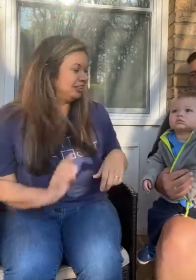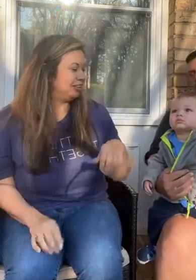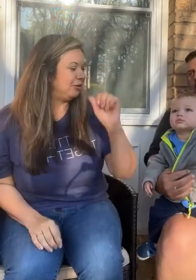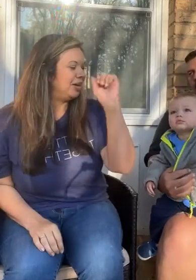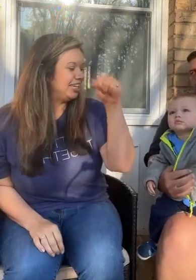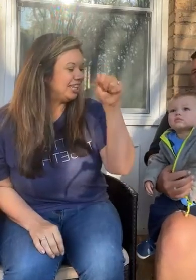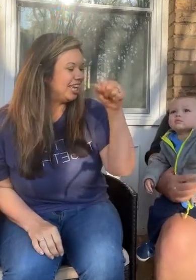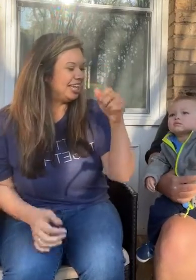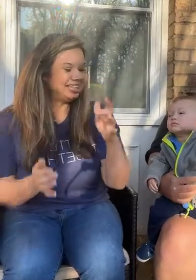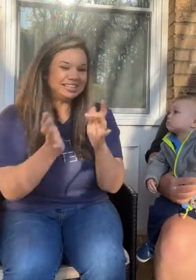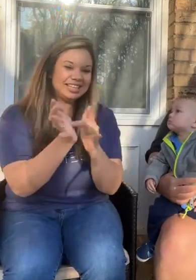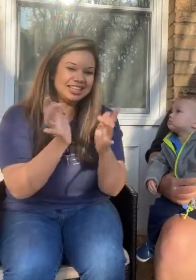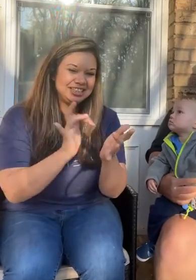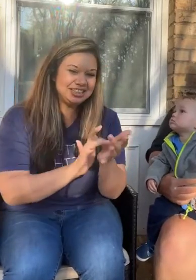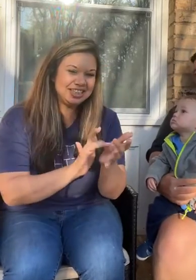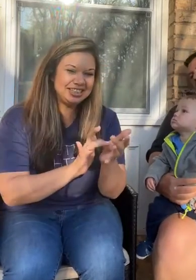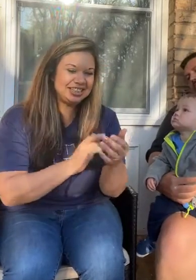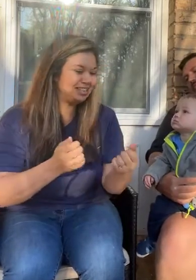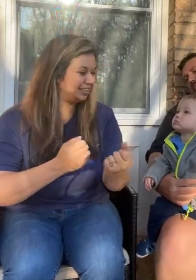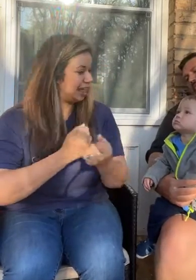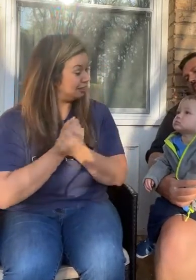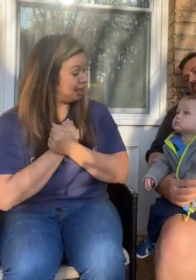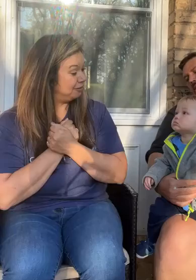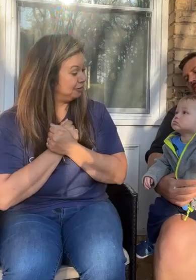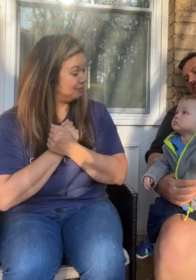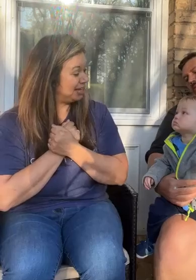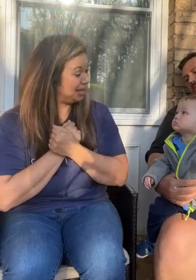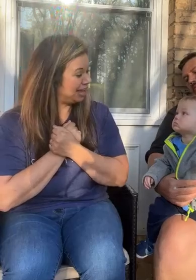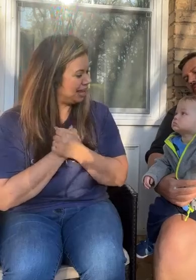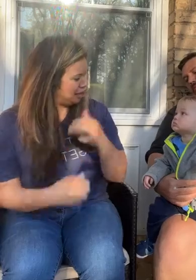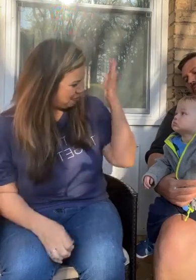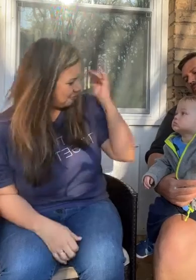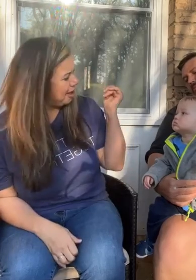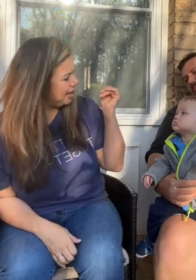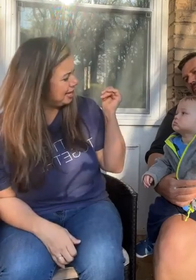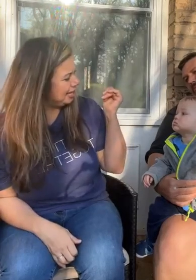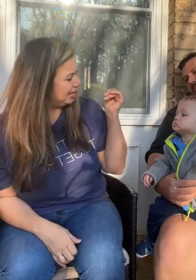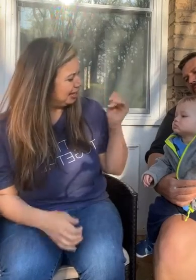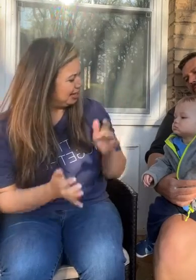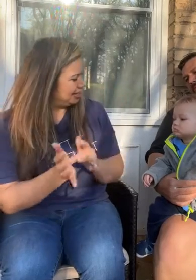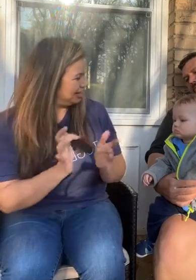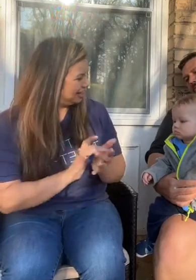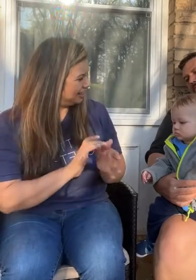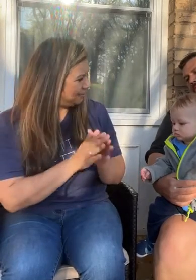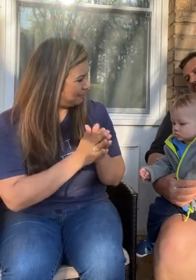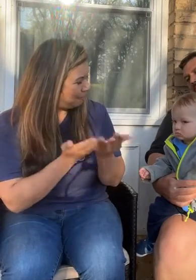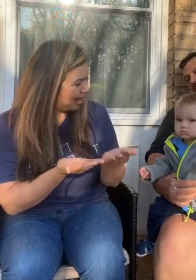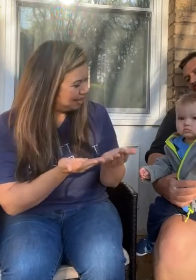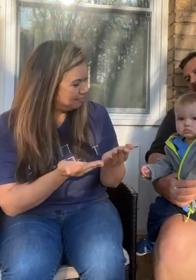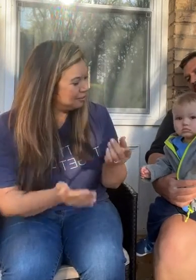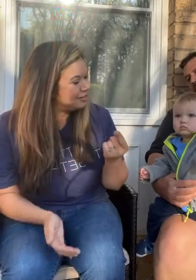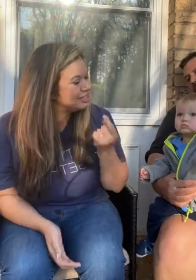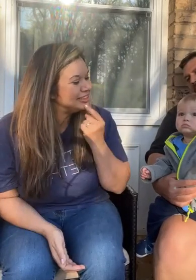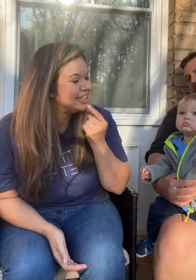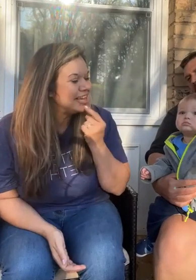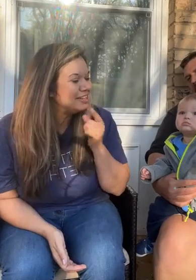So yes, Jesus loves me. Why? The Bible tells